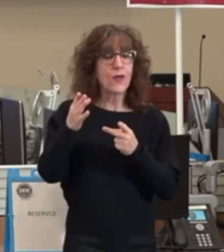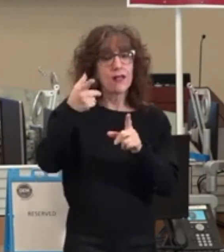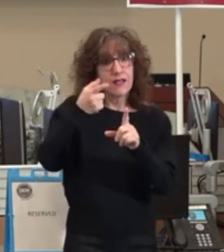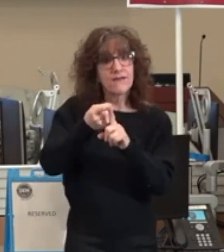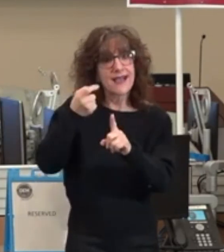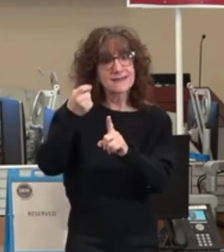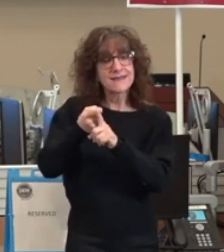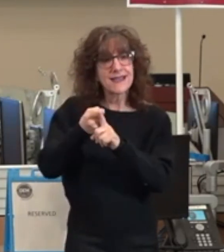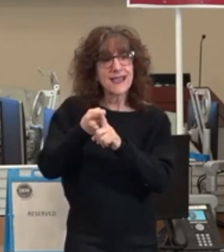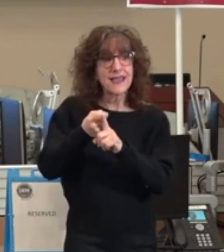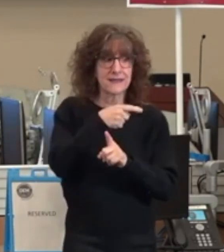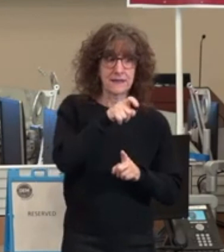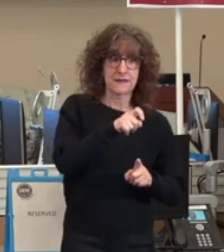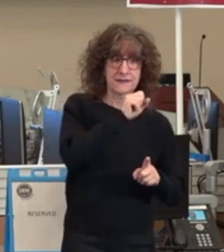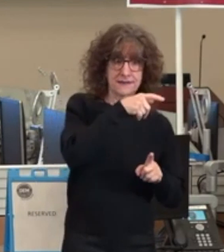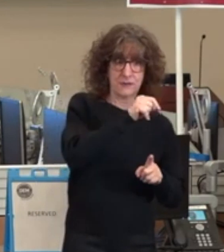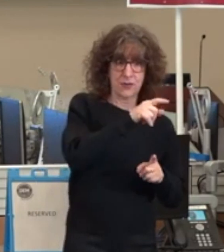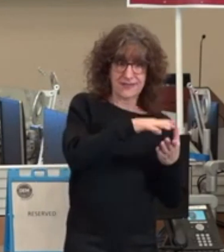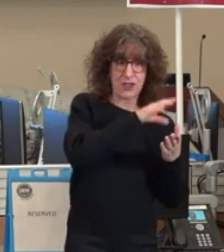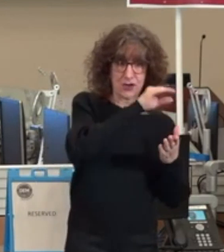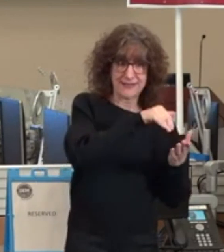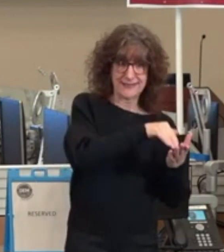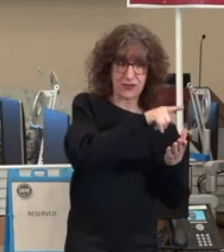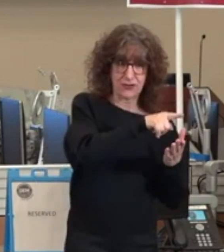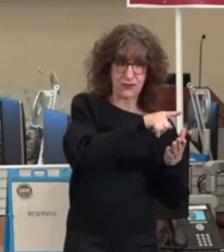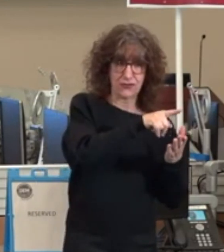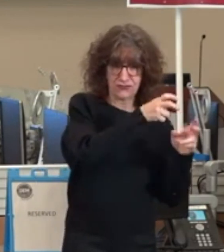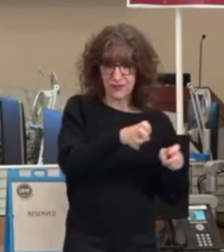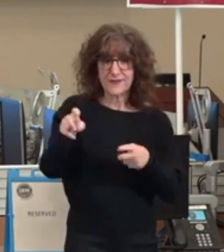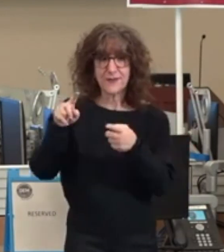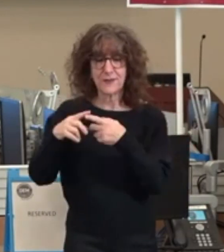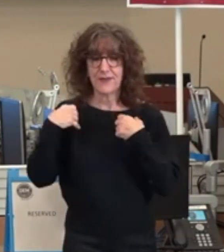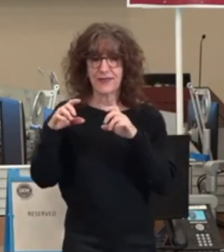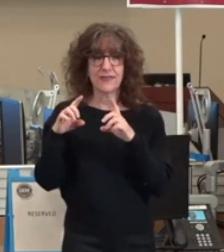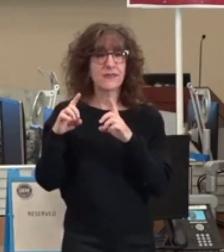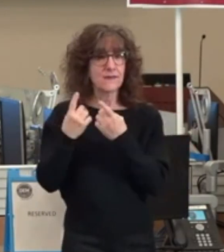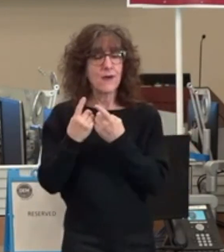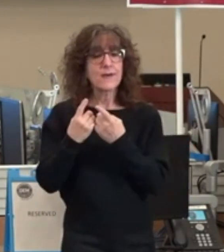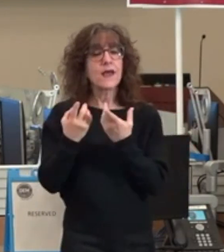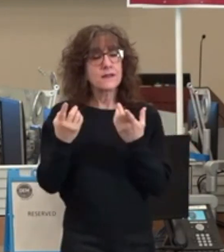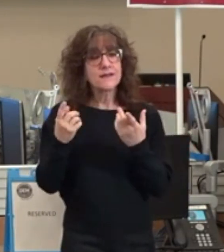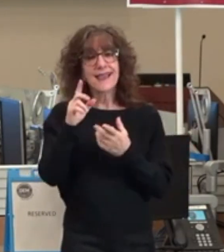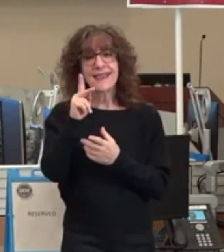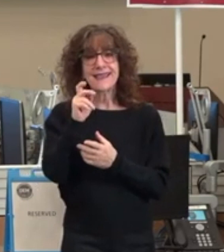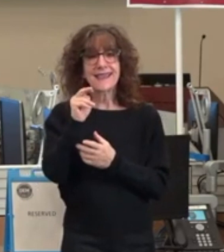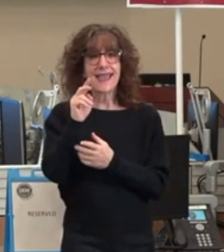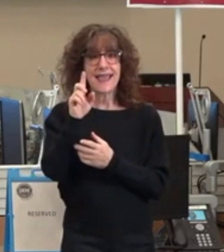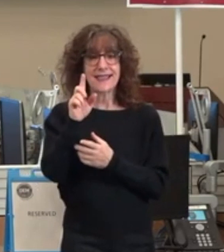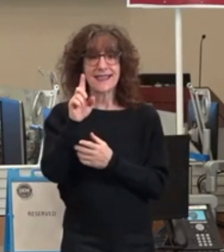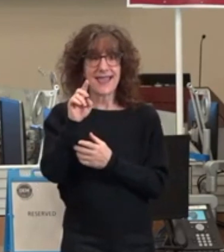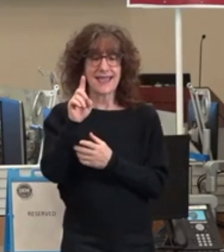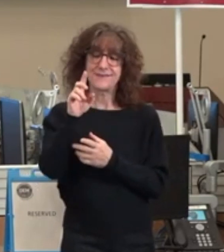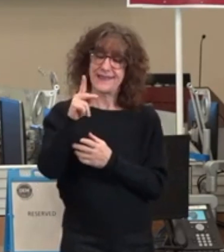administer the vaccines that would have been administered at the Sports and Learning Center. We'll have a soft launch of a vaccine clinic at the Kentland Community Center